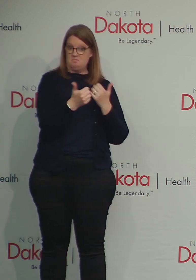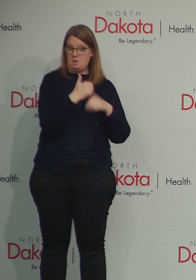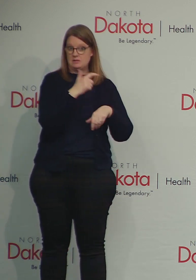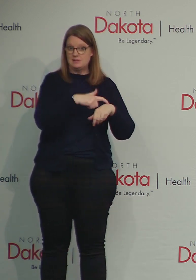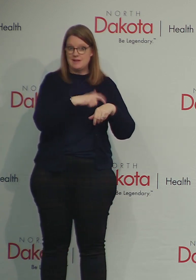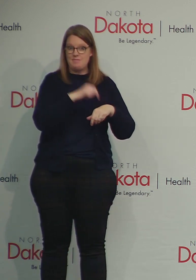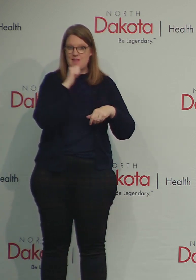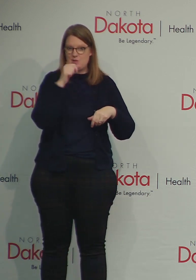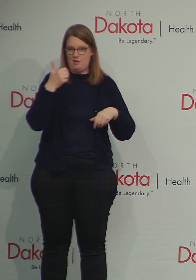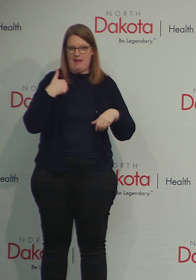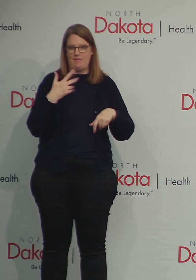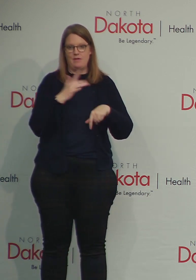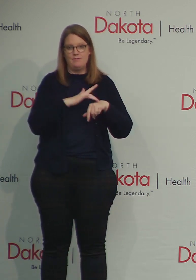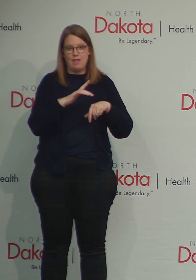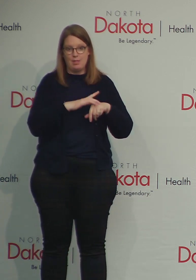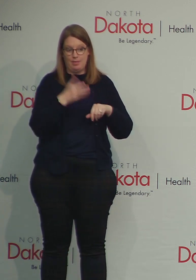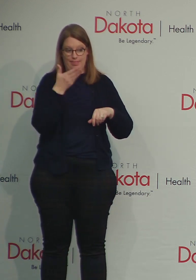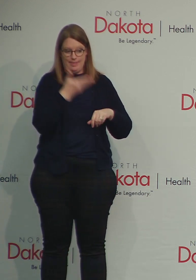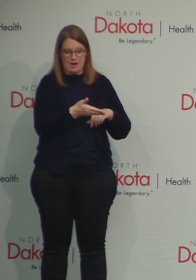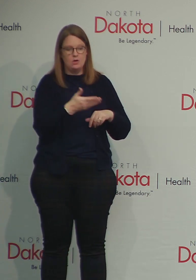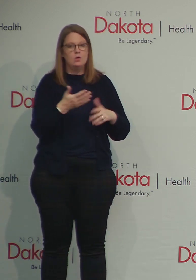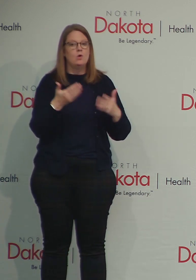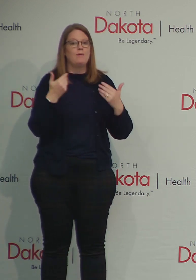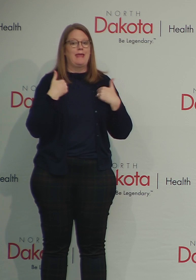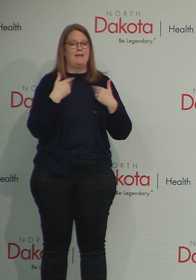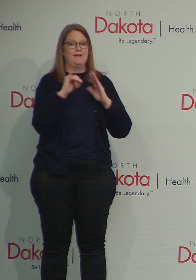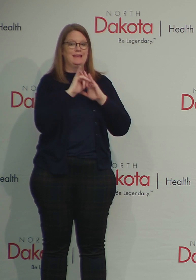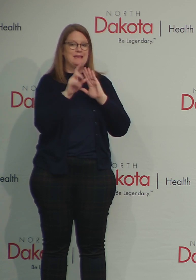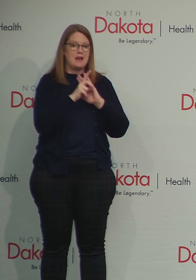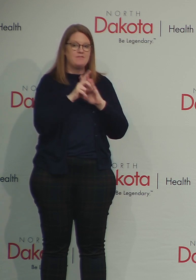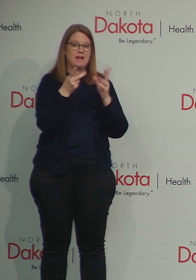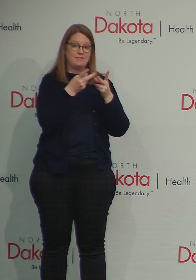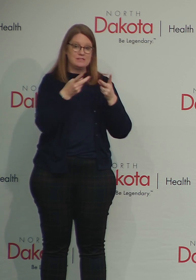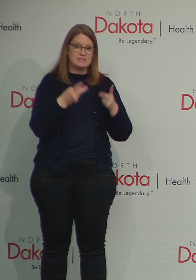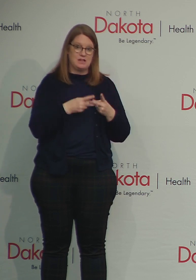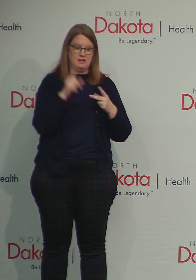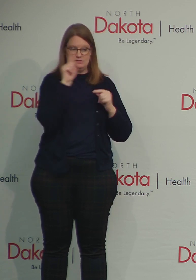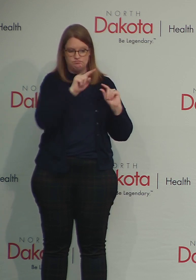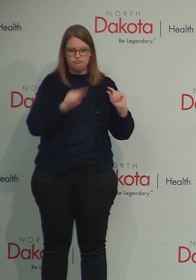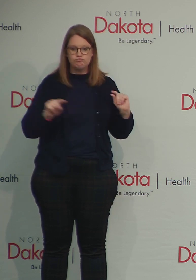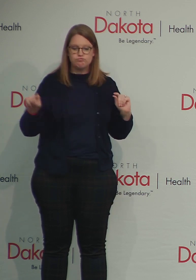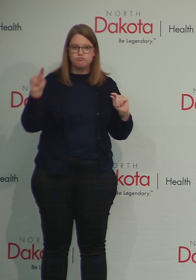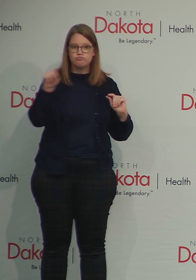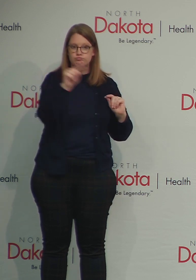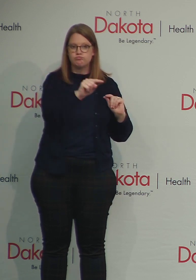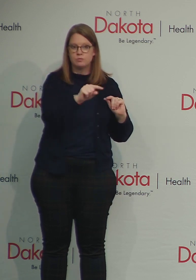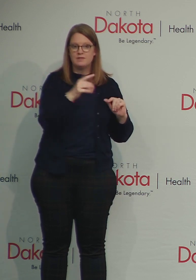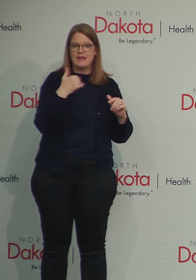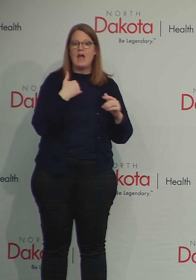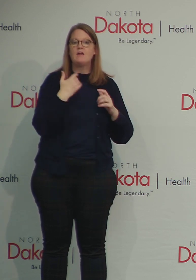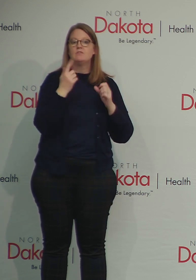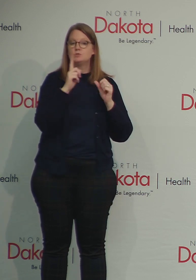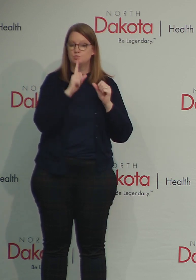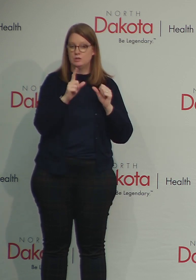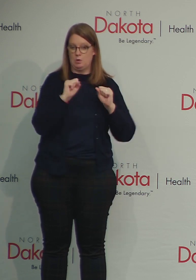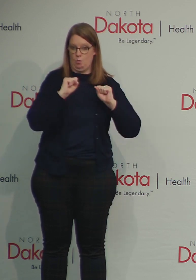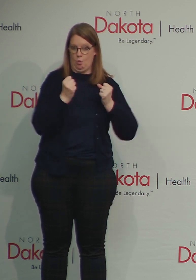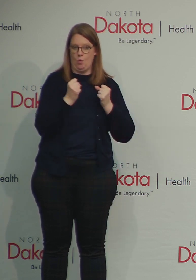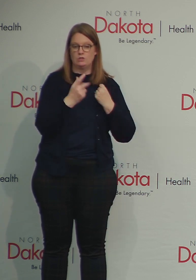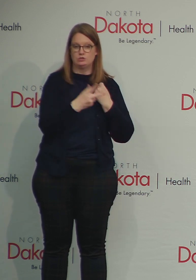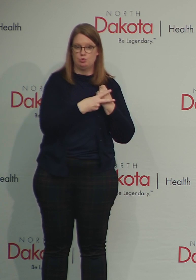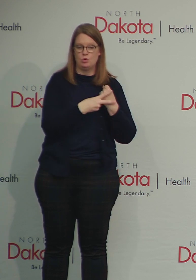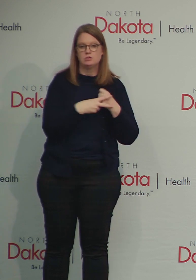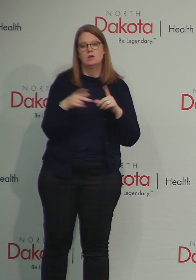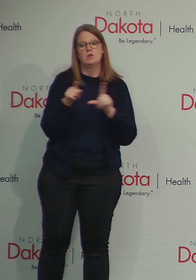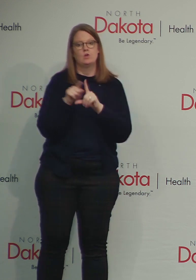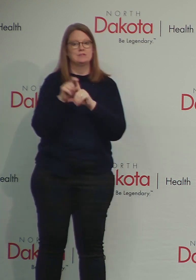have on site. We have identified facilities across the state that have ultra cold storage, and then also